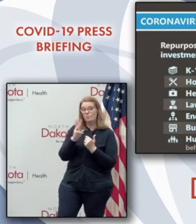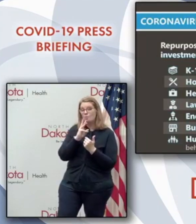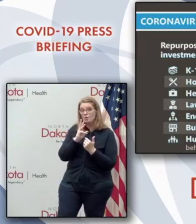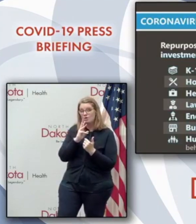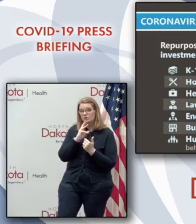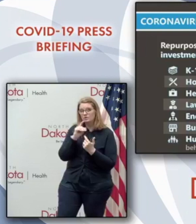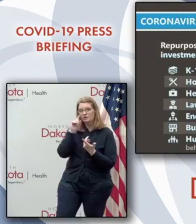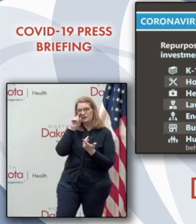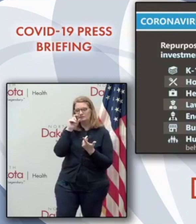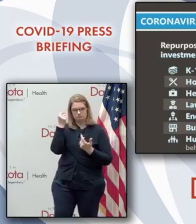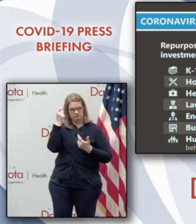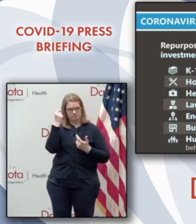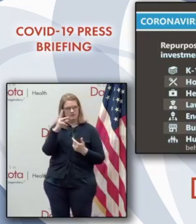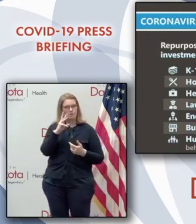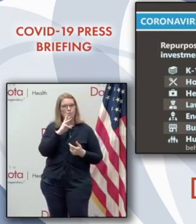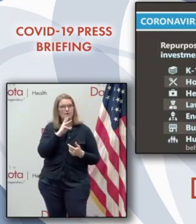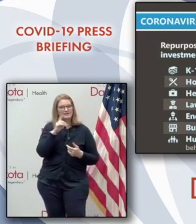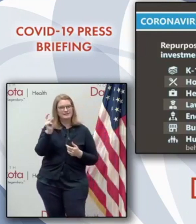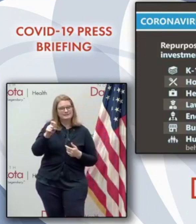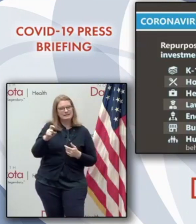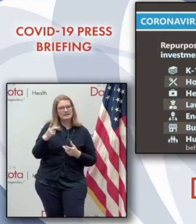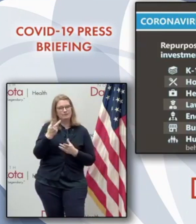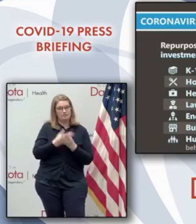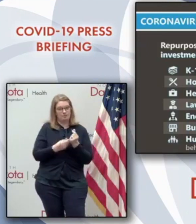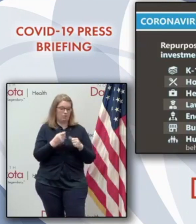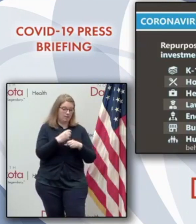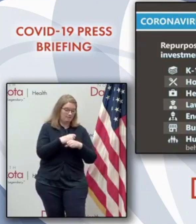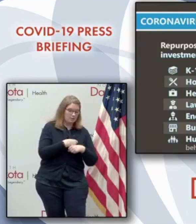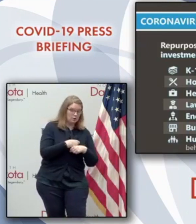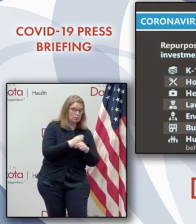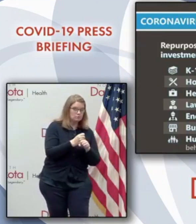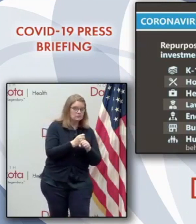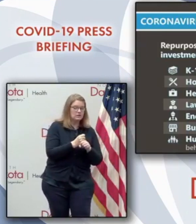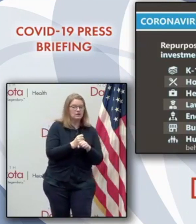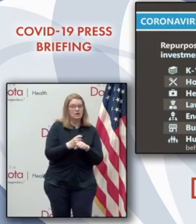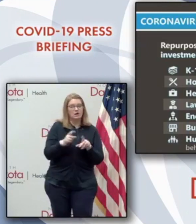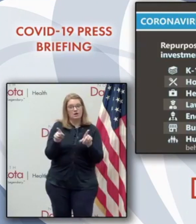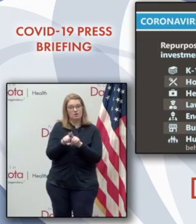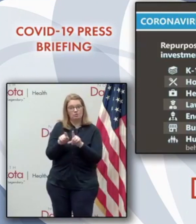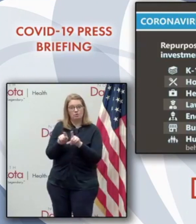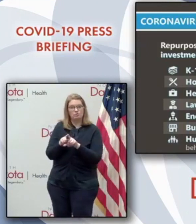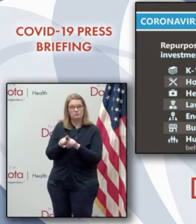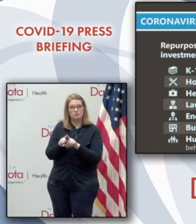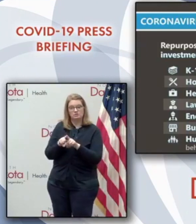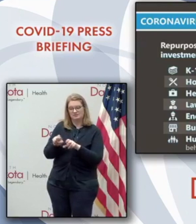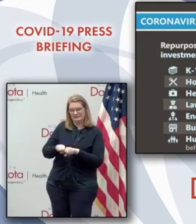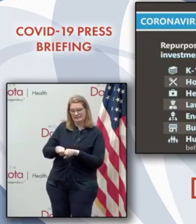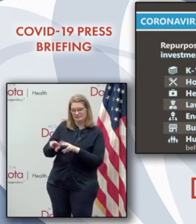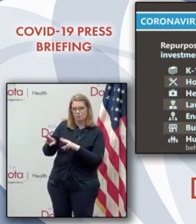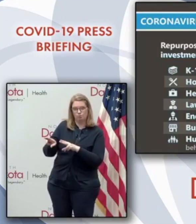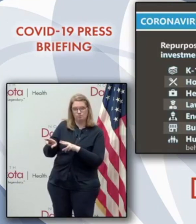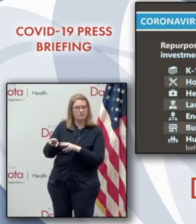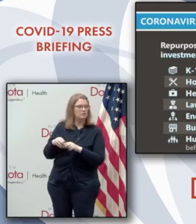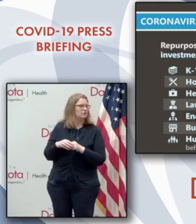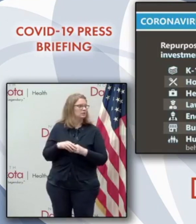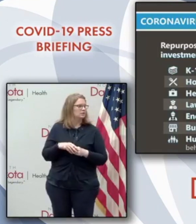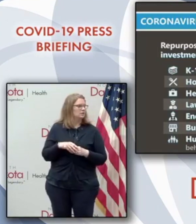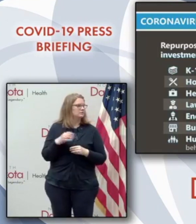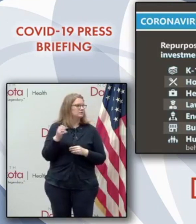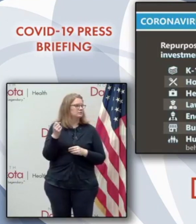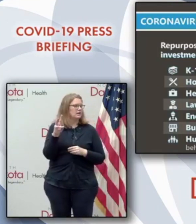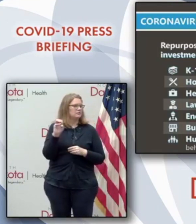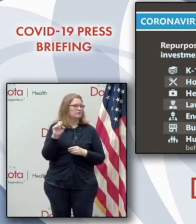Water is something that is needed for both producing and also disposal after a well is